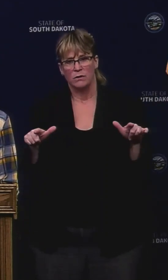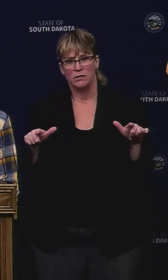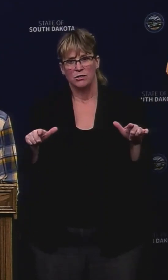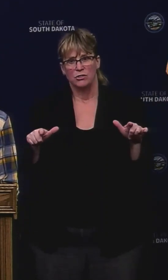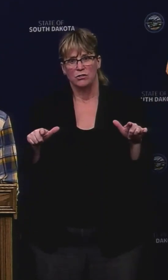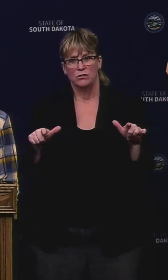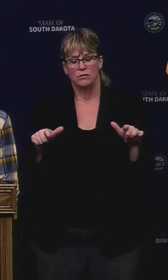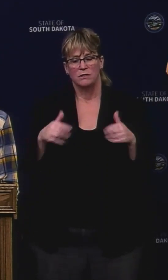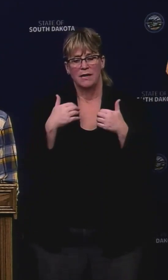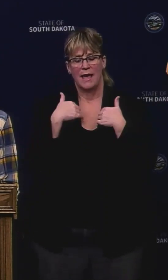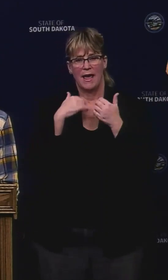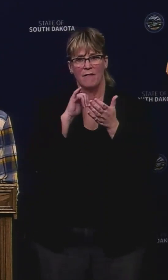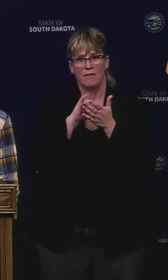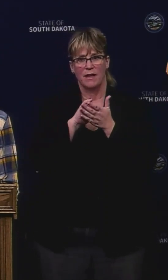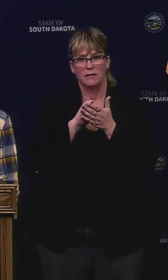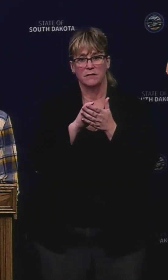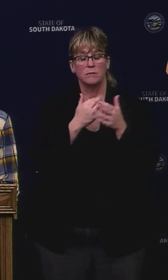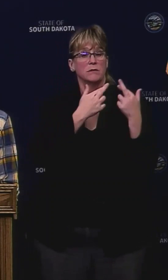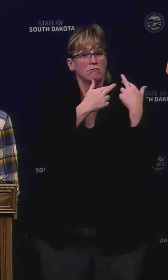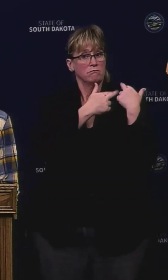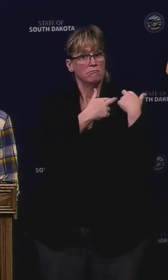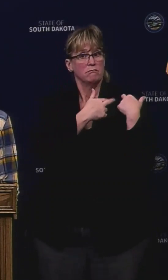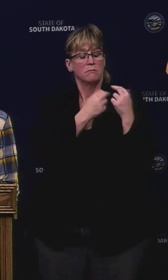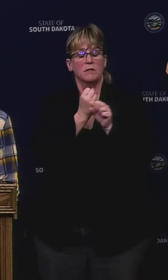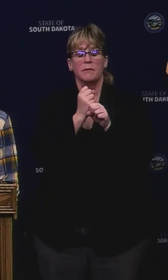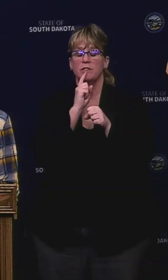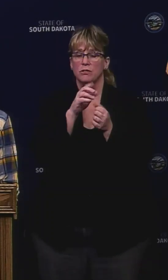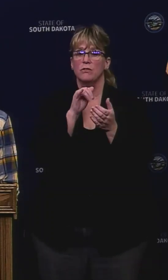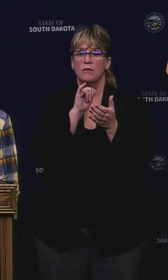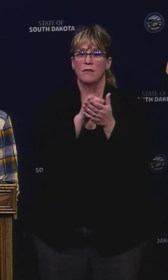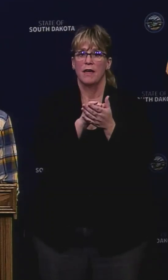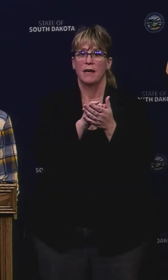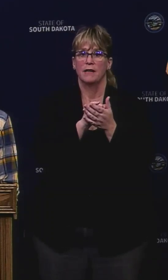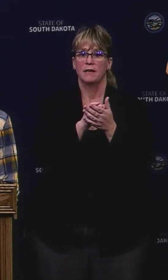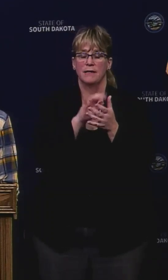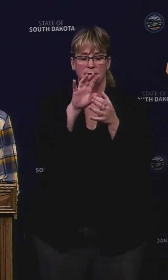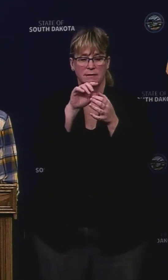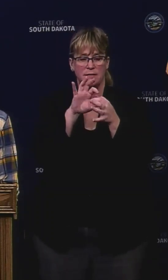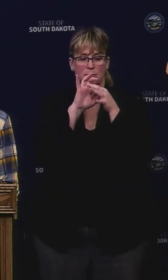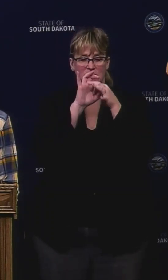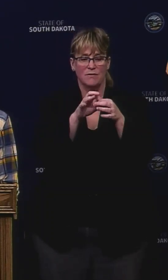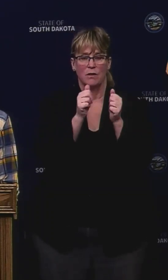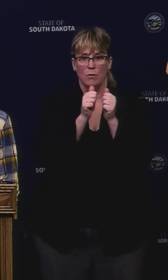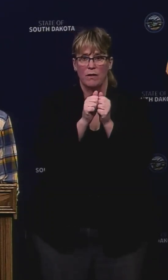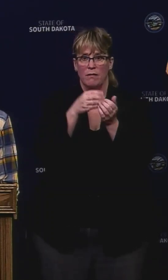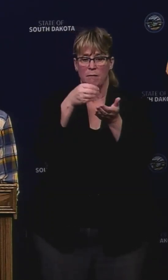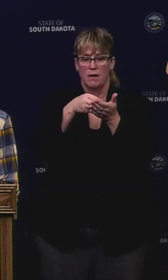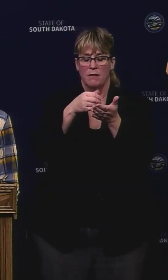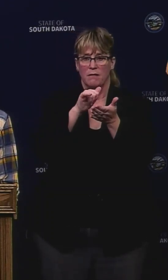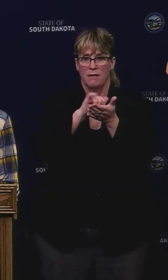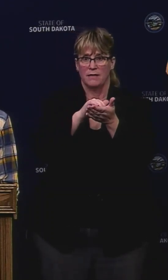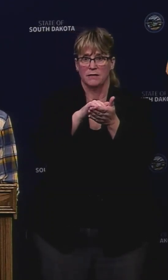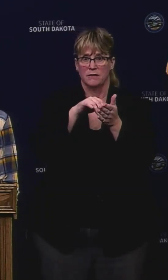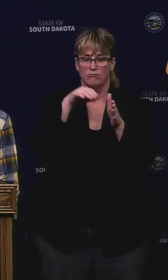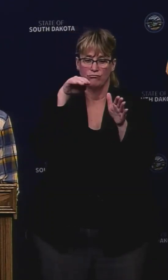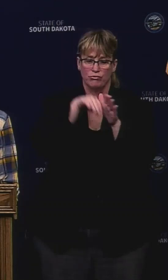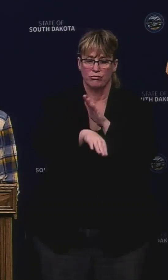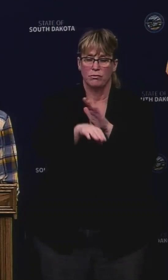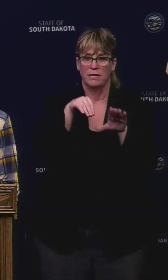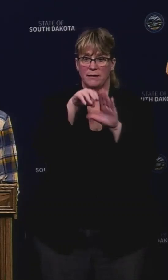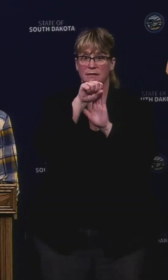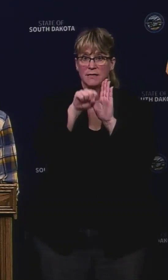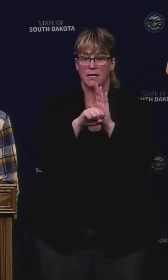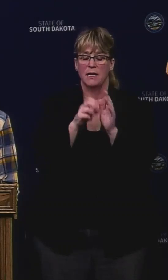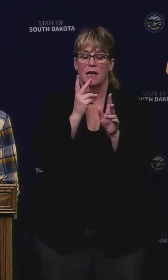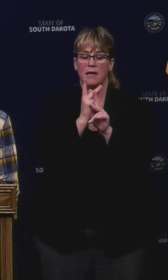that would allow us to be accountable, to make sure that they're tying it specifically to revenue losses, to help make sure that